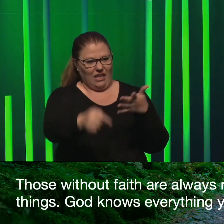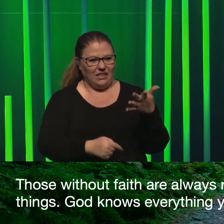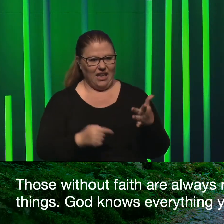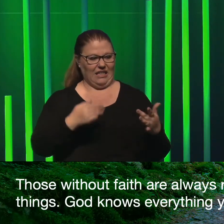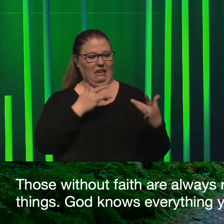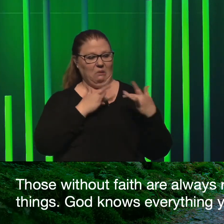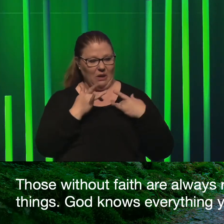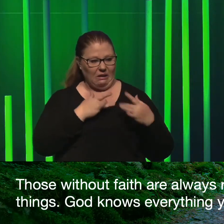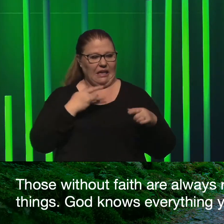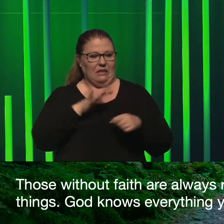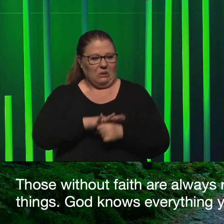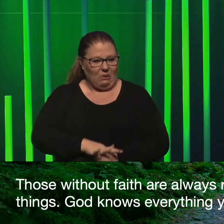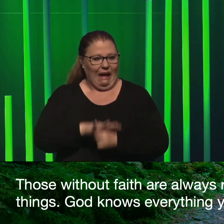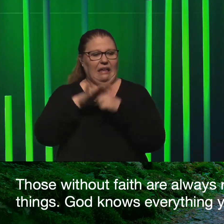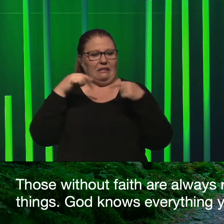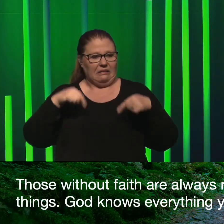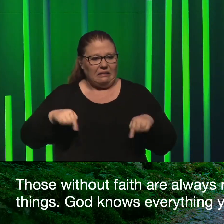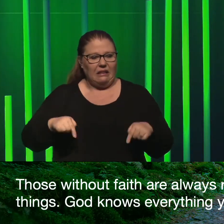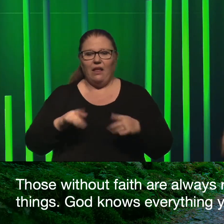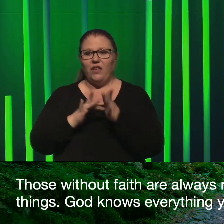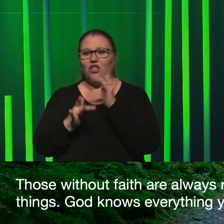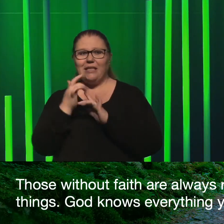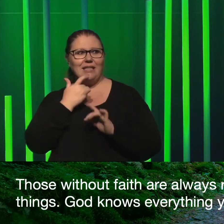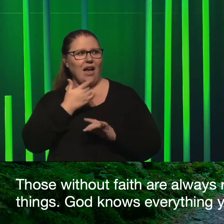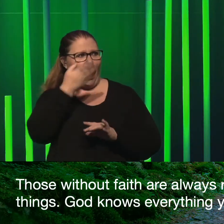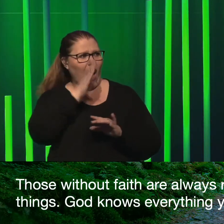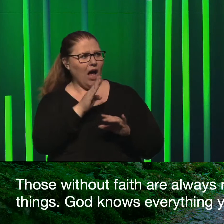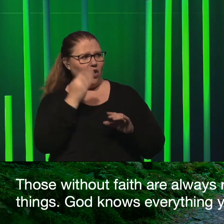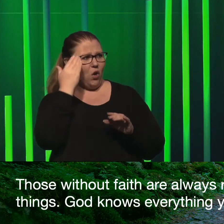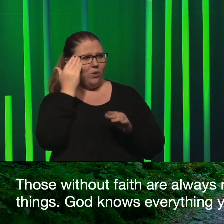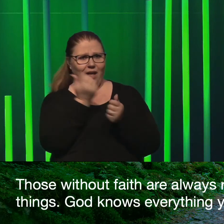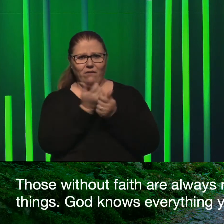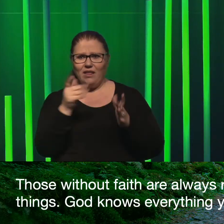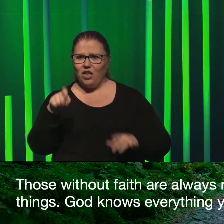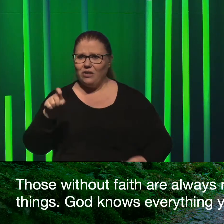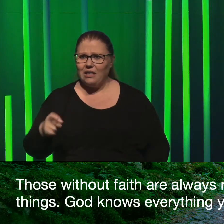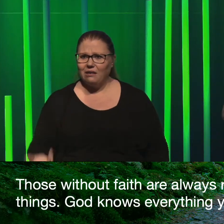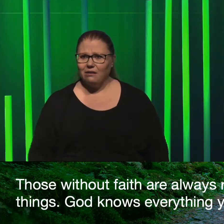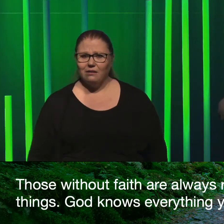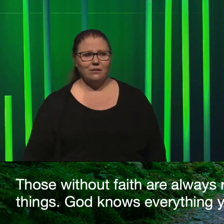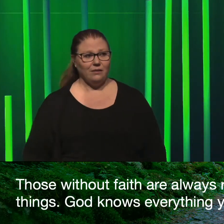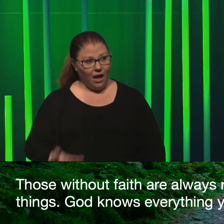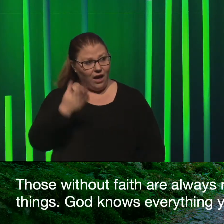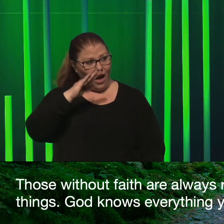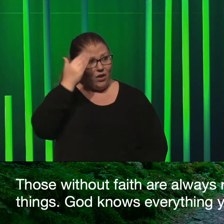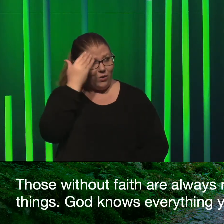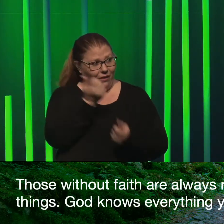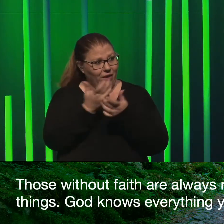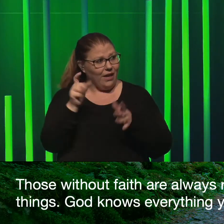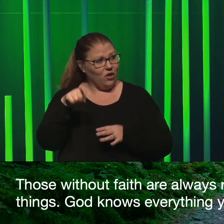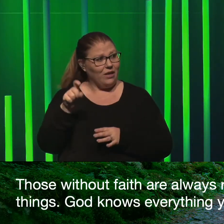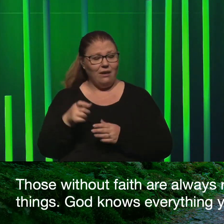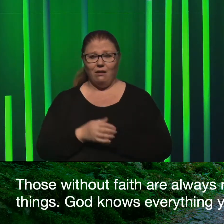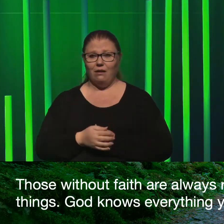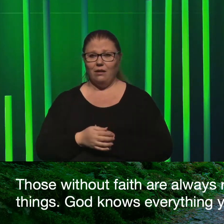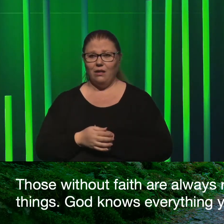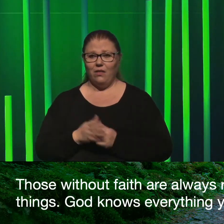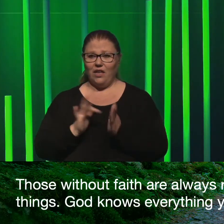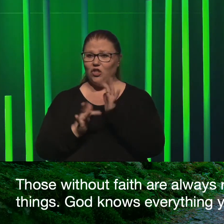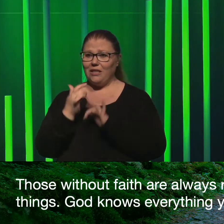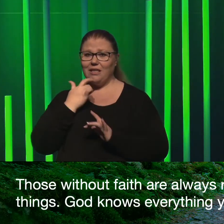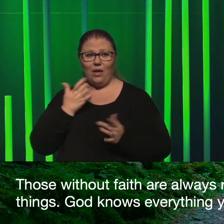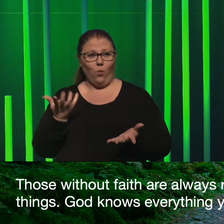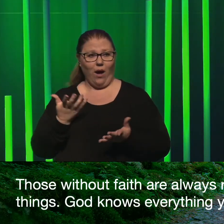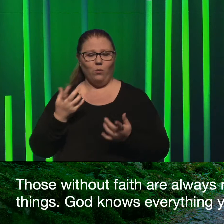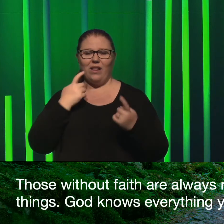more stressed about them. And then Jesus says, God knows everything you need, right? God knows everything you need. So then what does Jesus say?